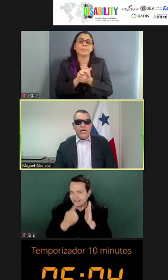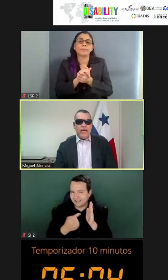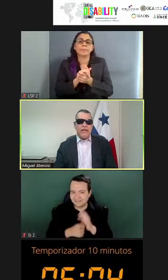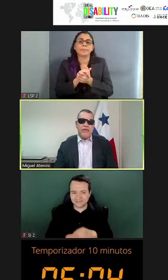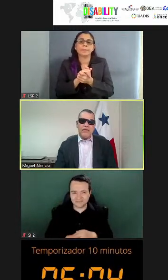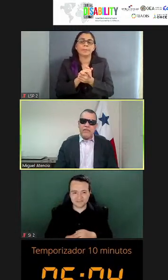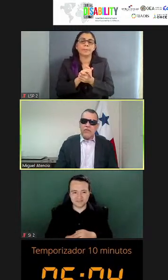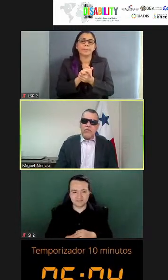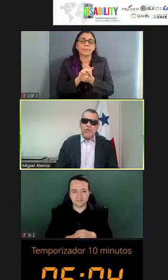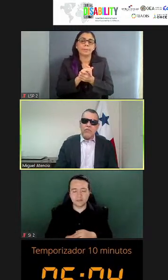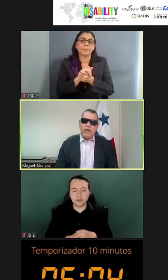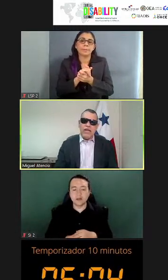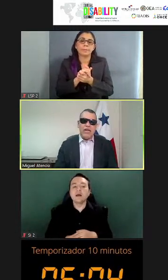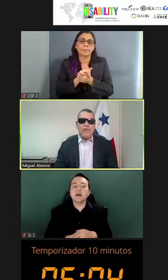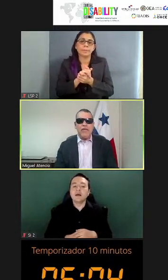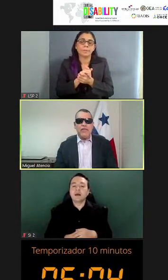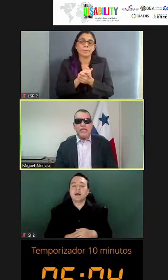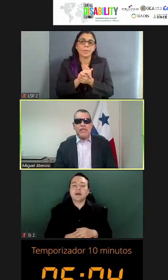out before